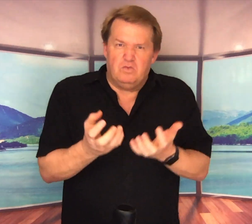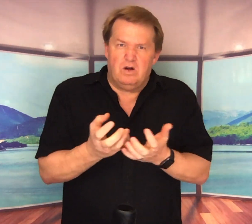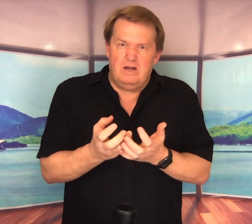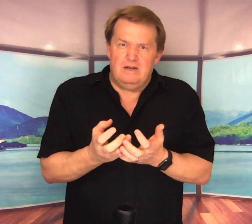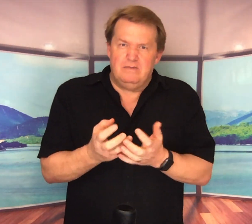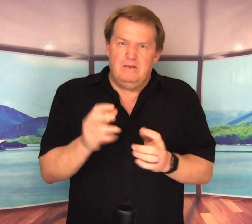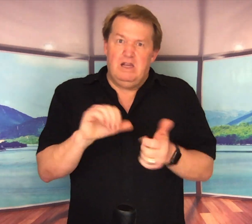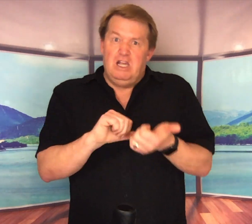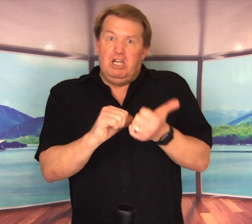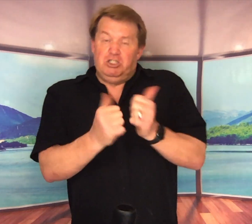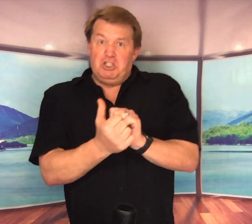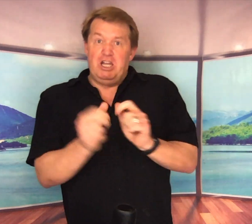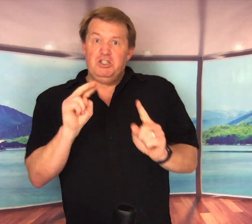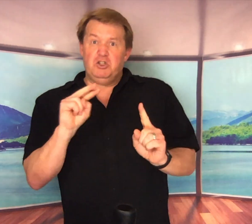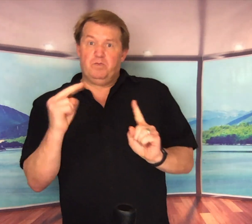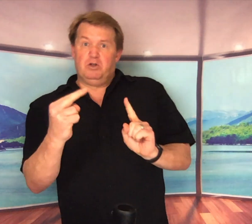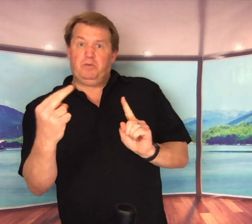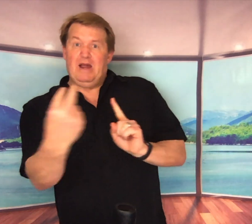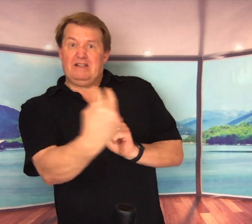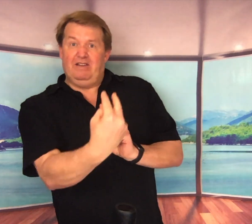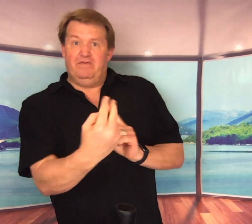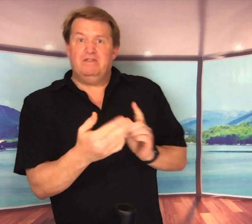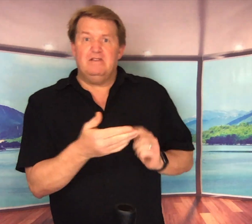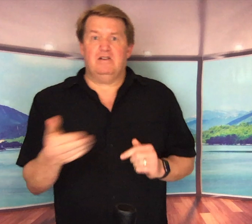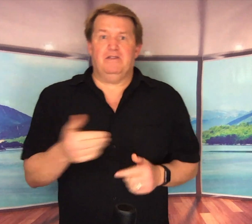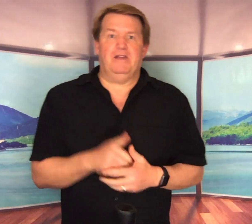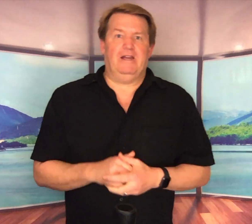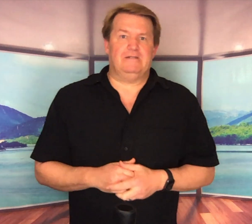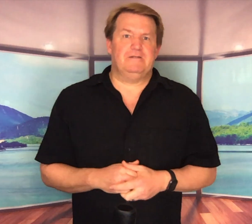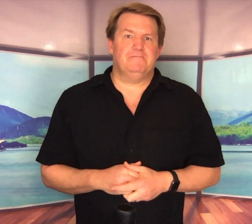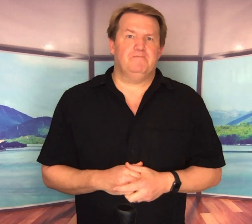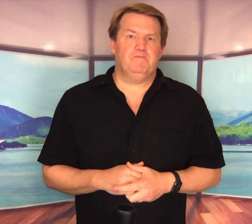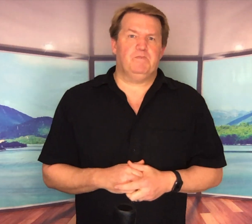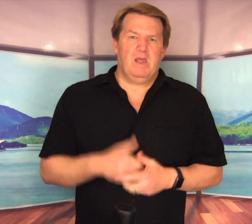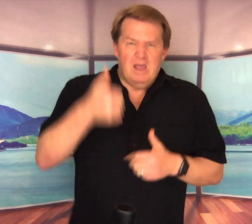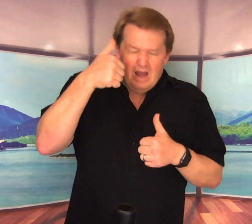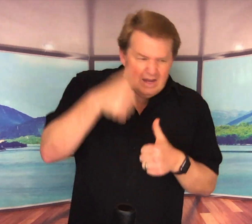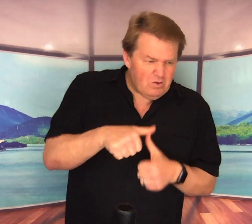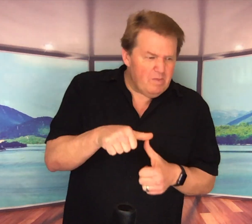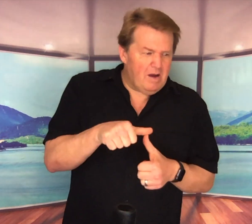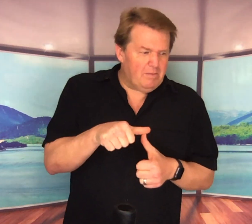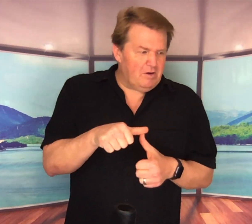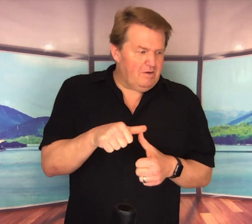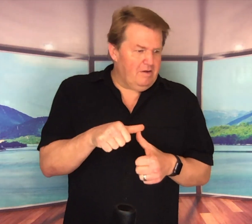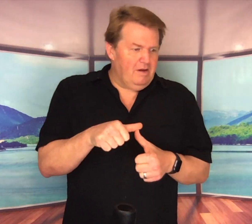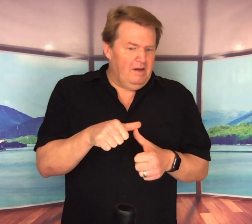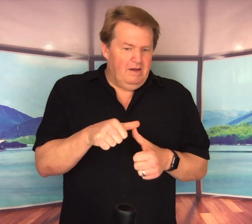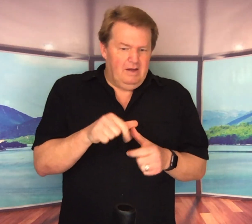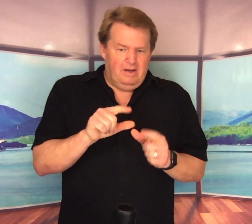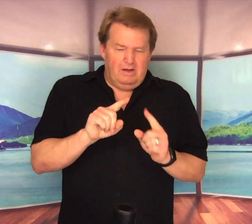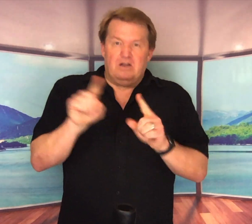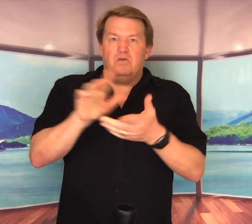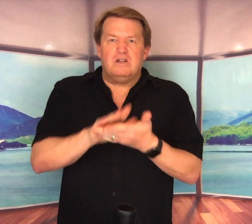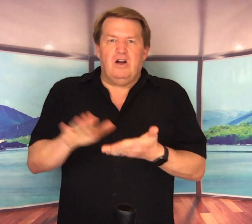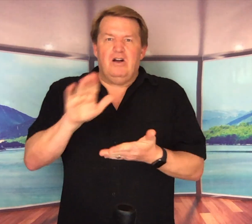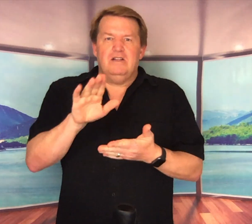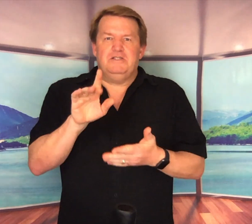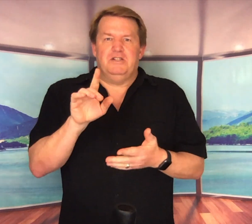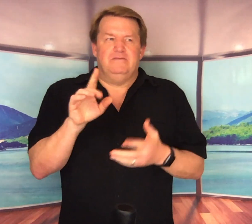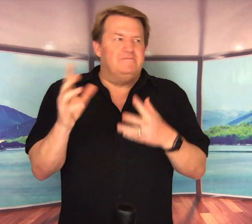want, change your perspective on things. I can remember going to college and